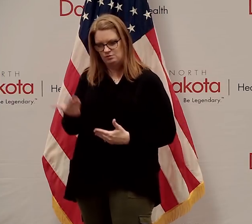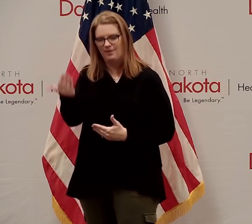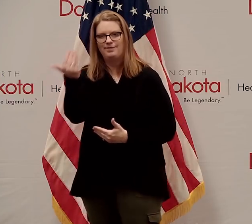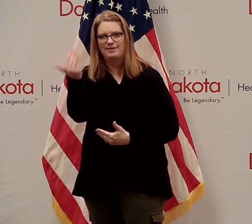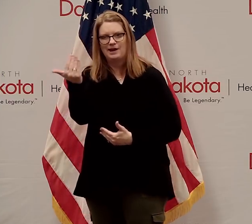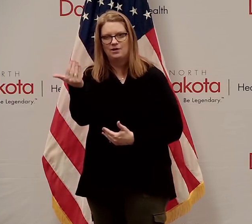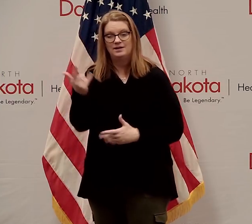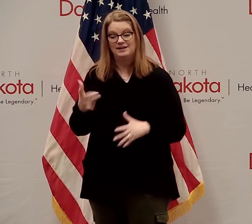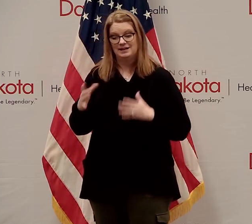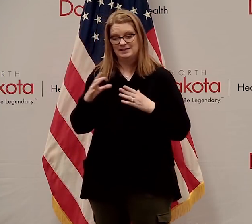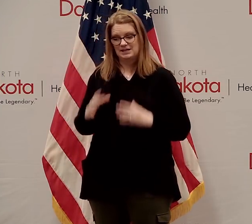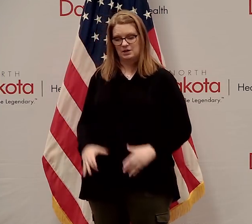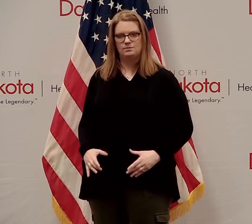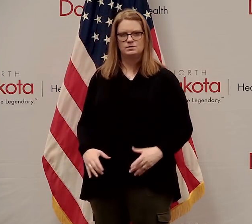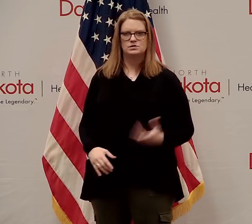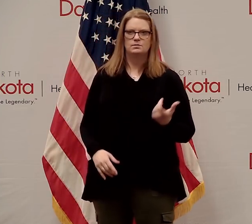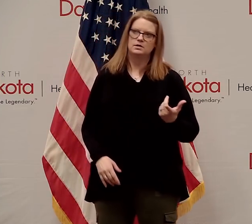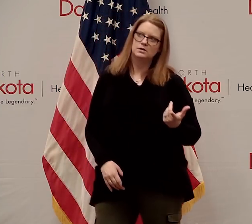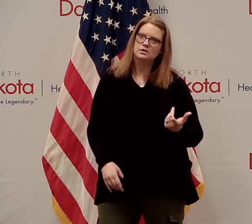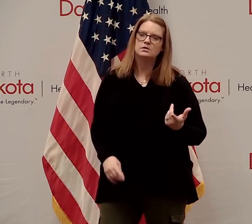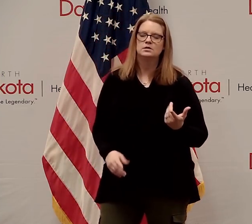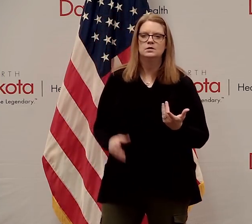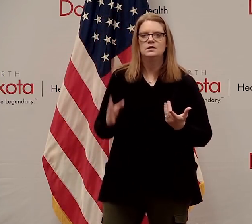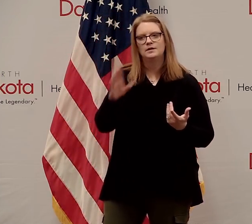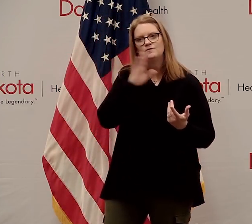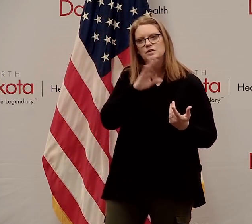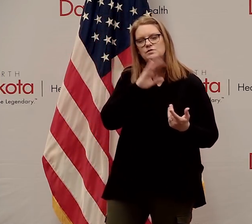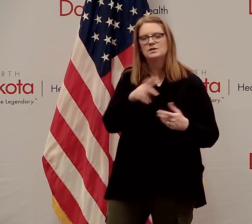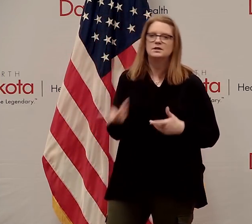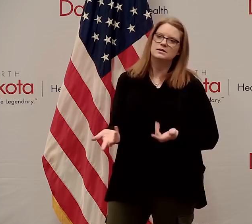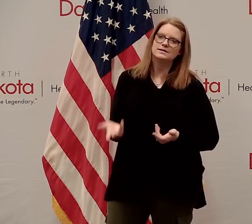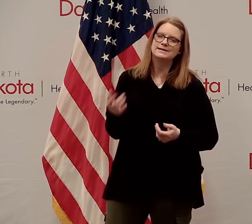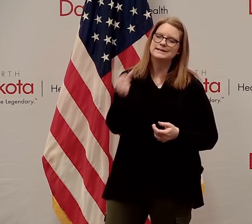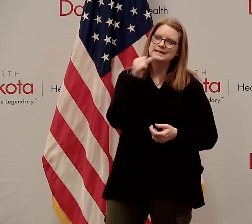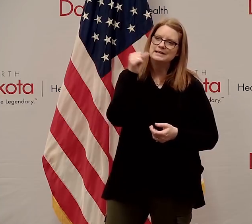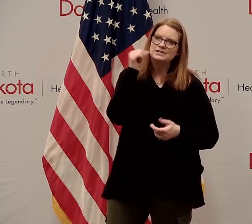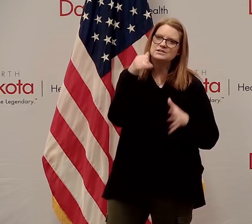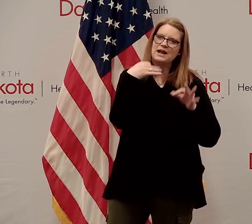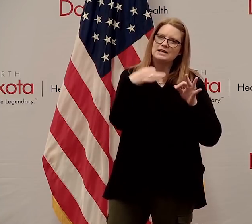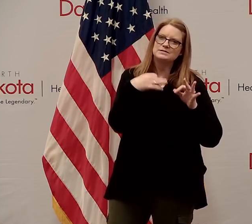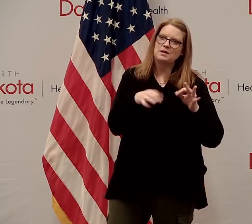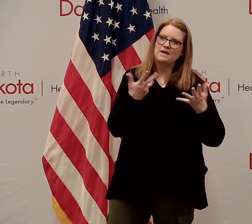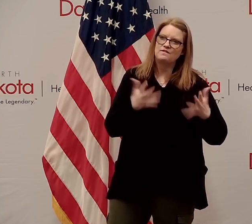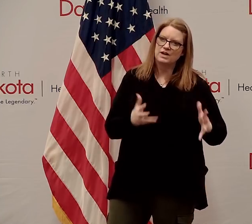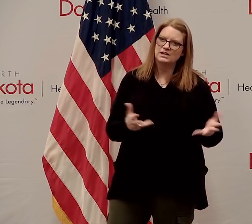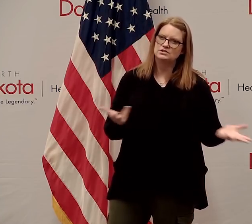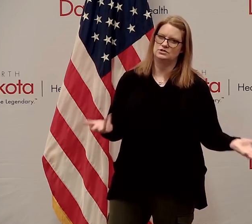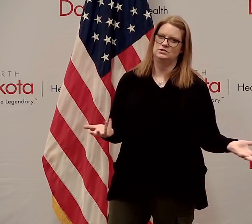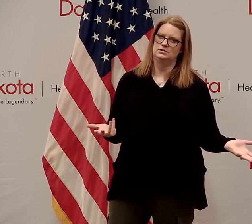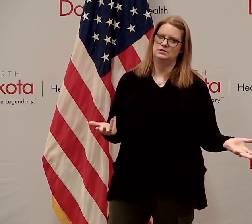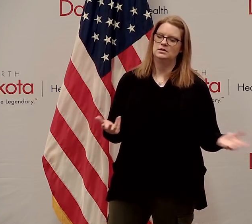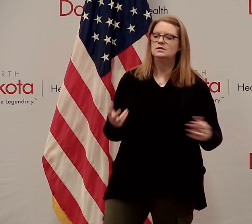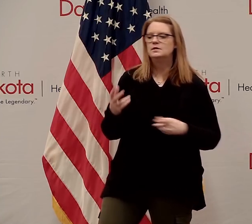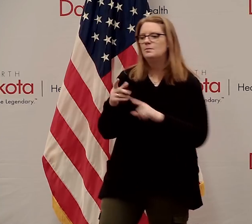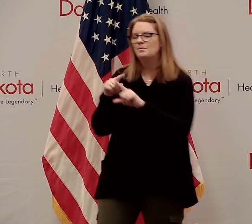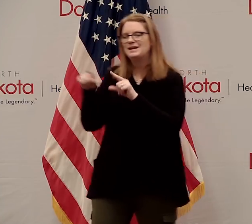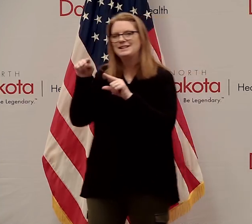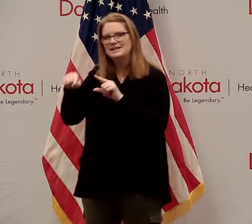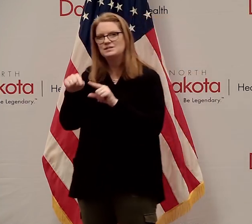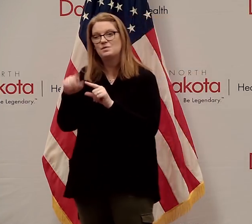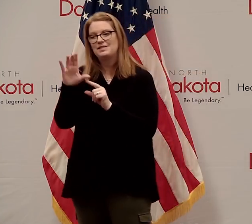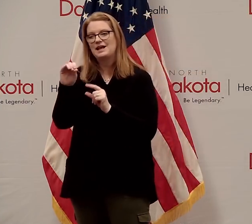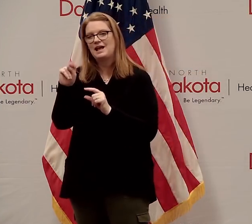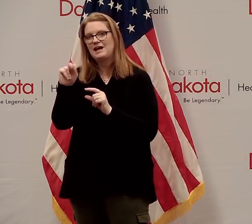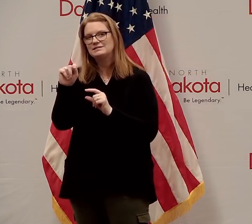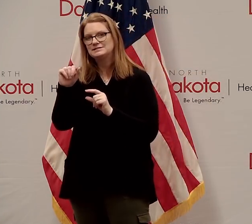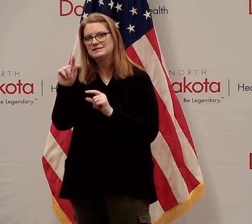a consumer, you wouldn't have that frustrating experience of, hey, I explained this all to whoever I talked to yesterday, because your information would be in there. And